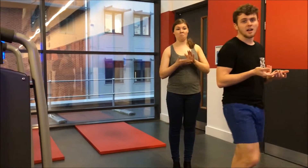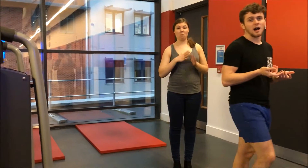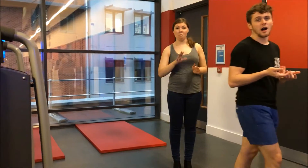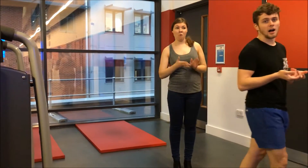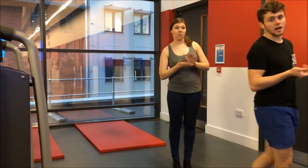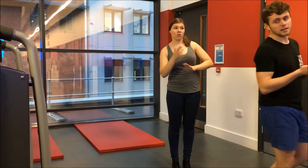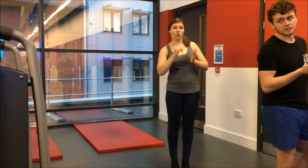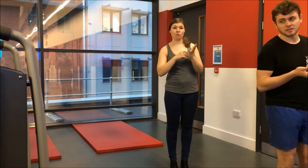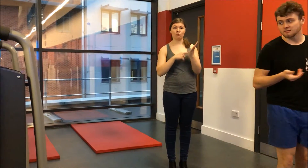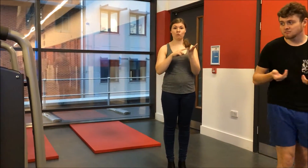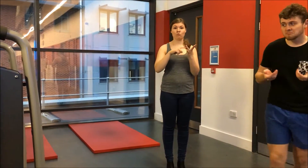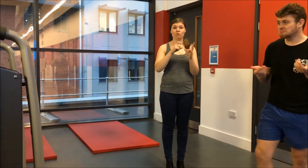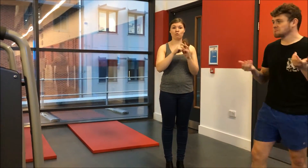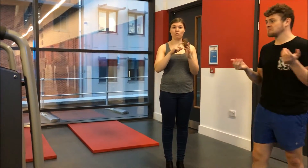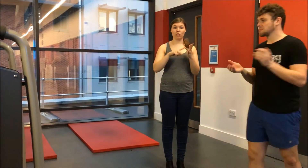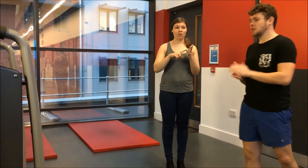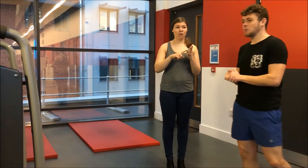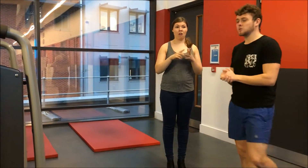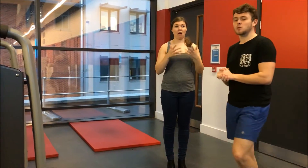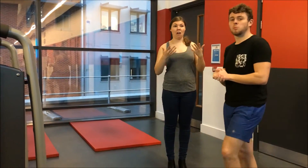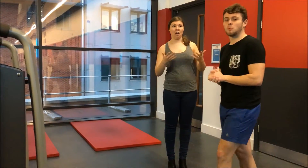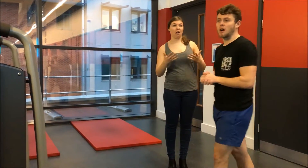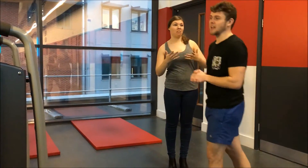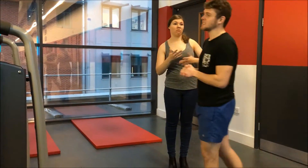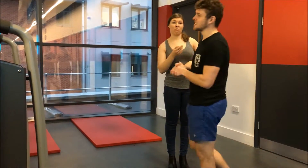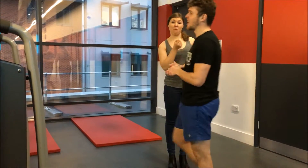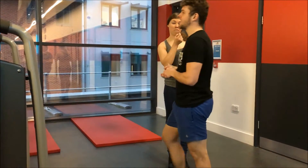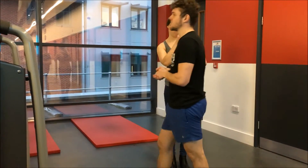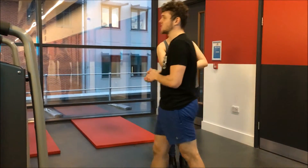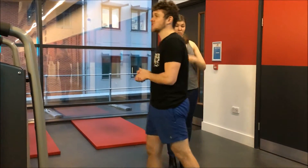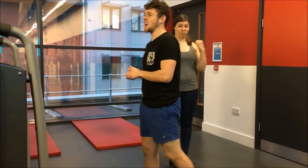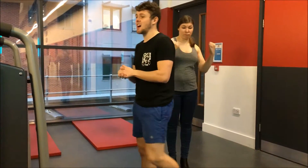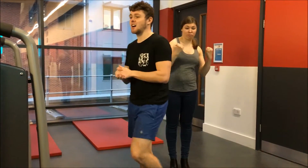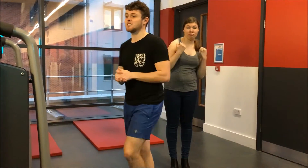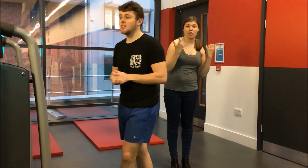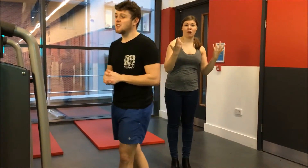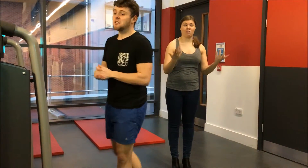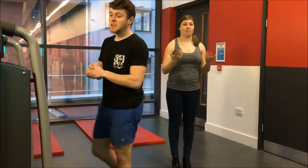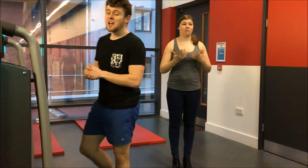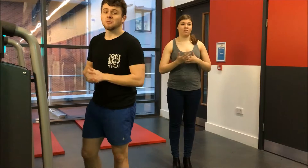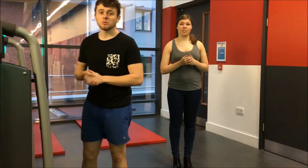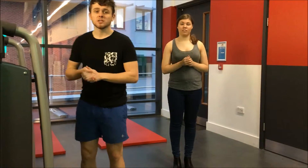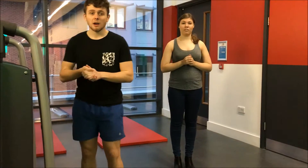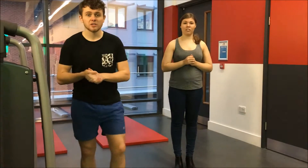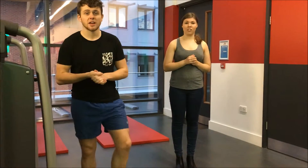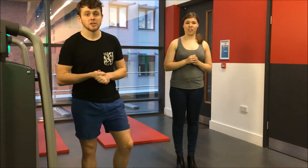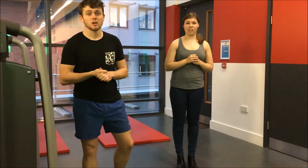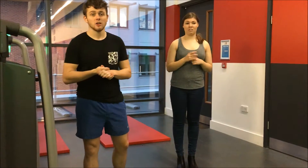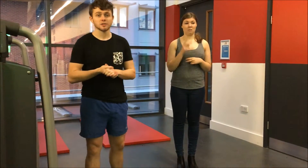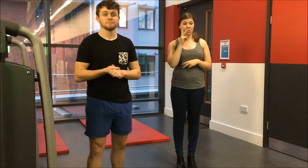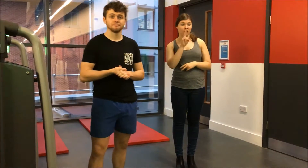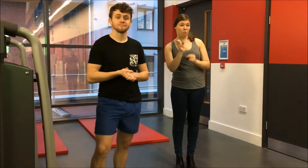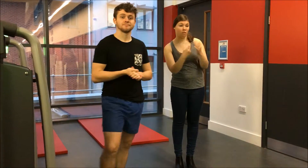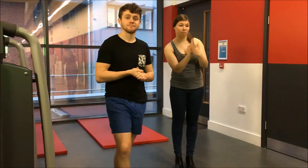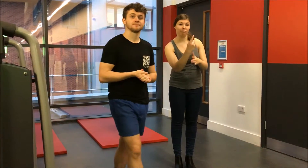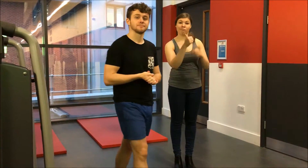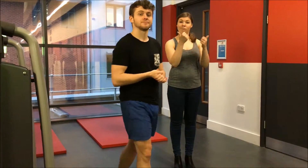next, and we'll do a couple more exercises, and we'll see how the session